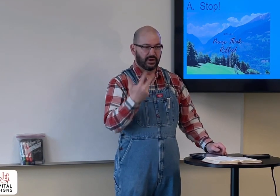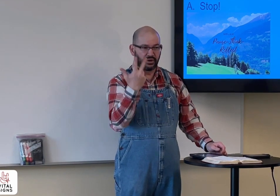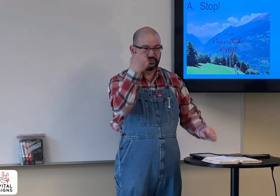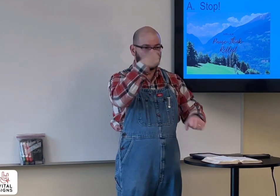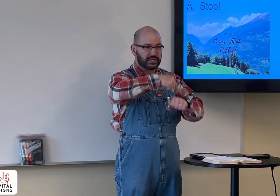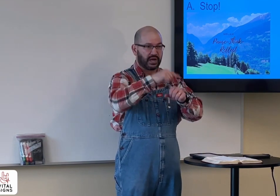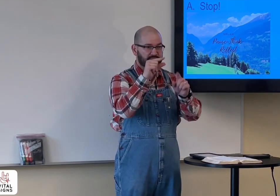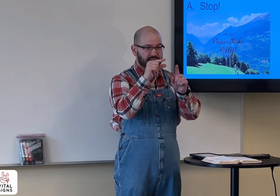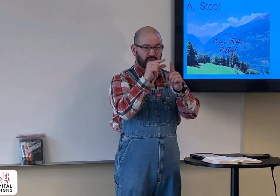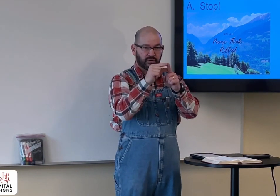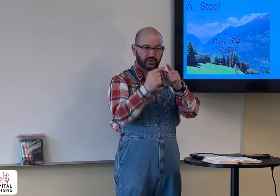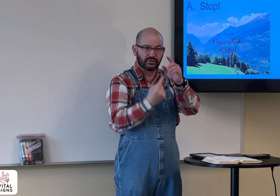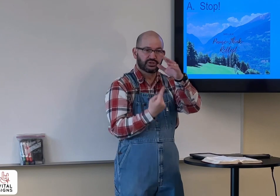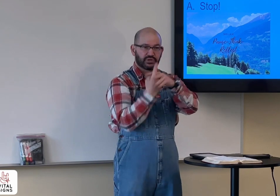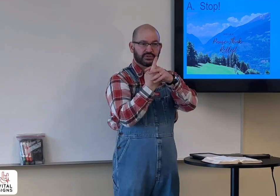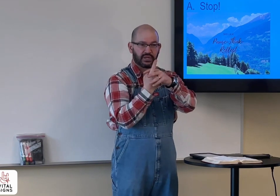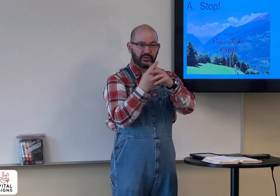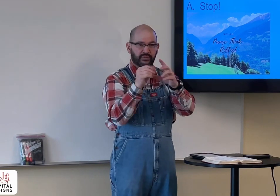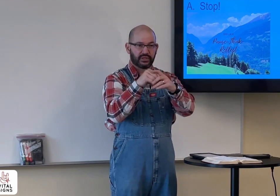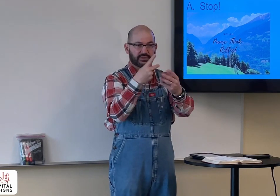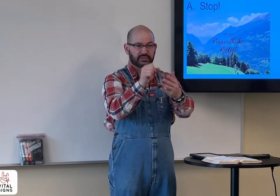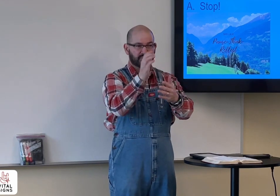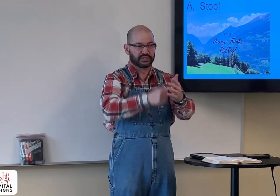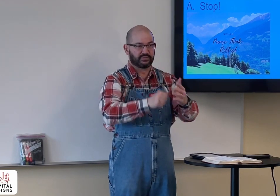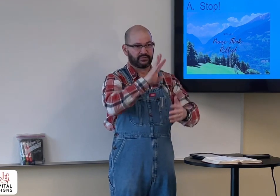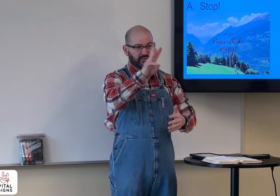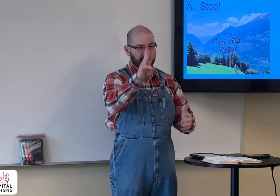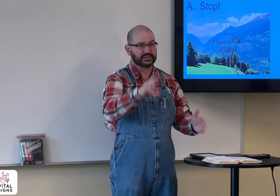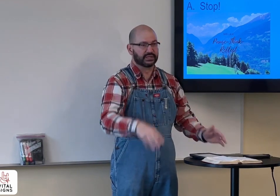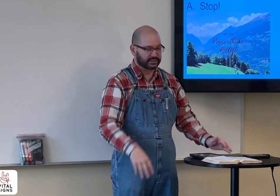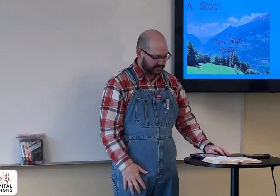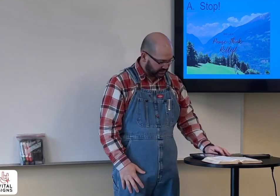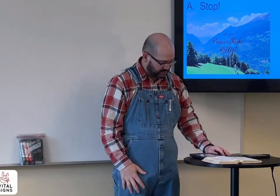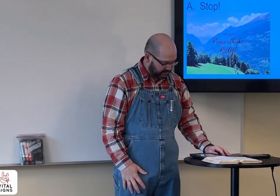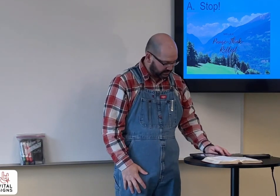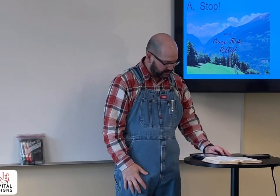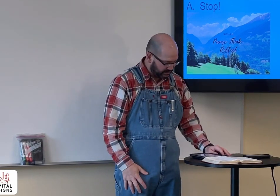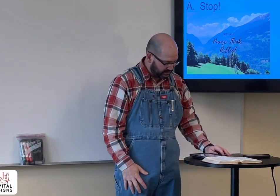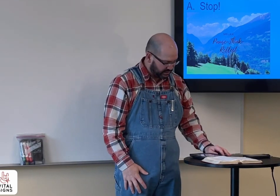Three times that word shows up in Psalm chapter 46.